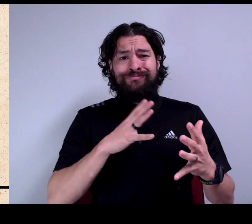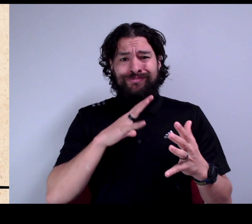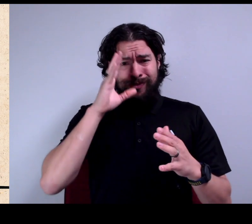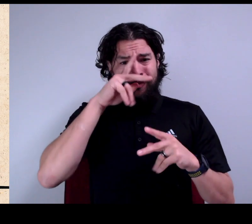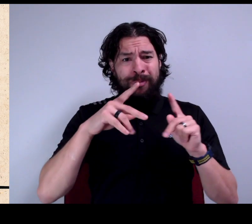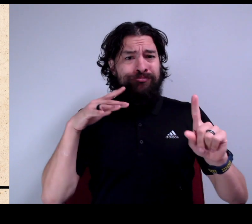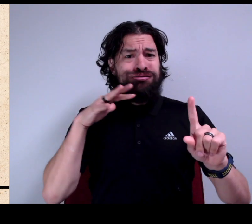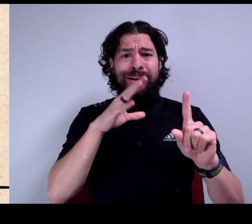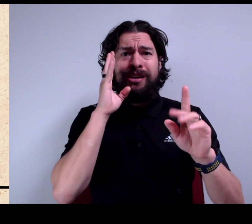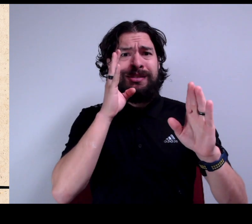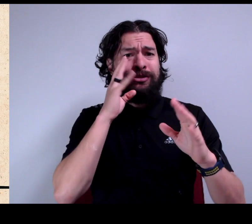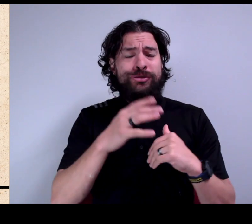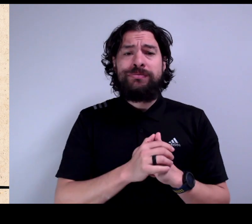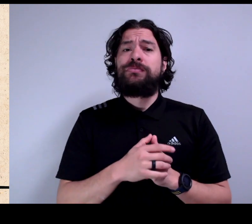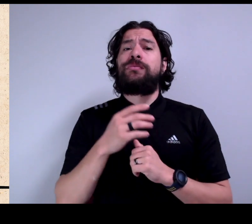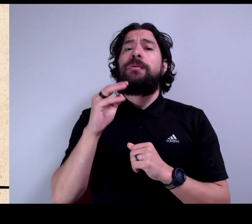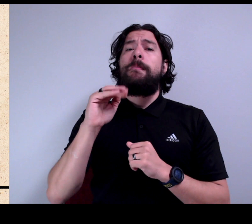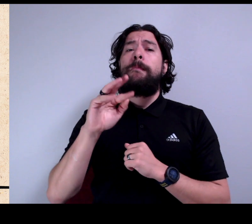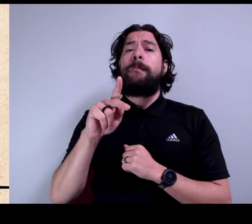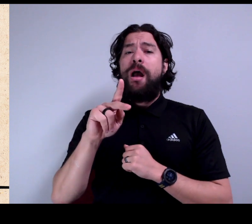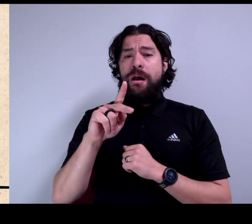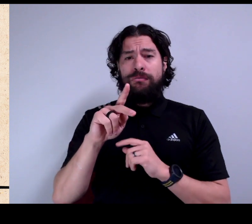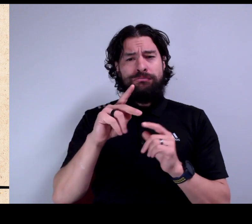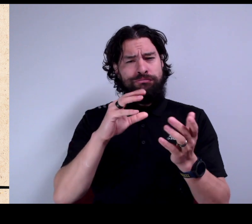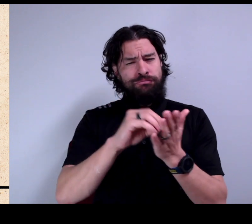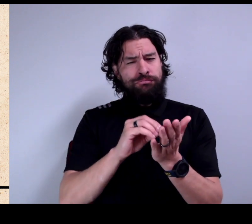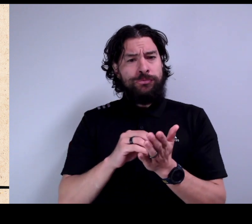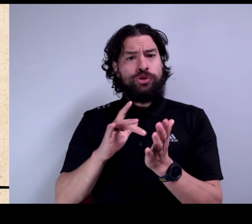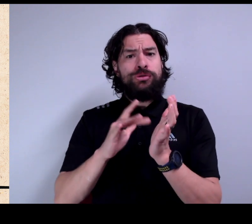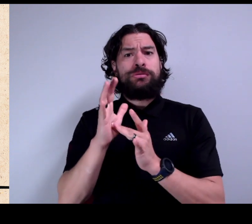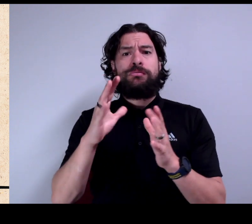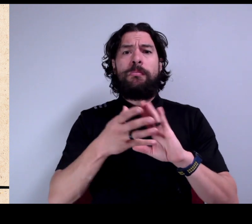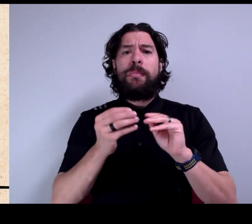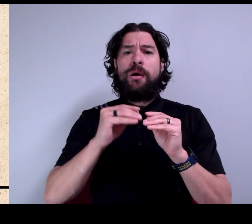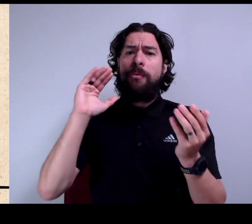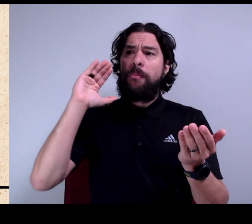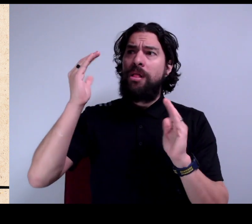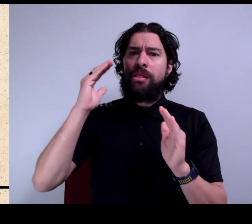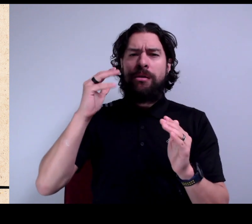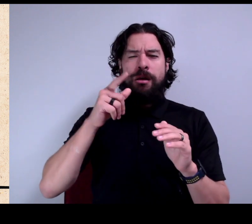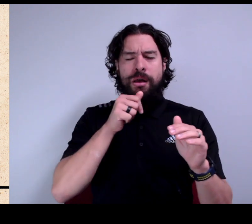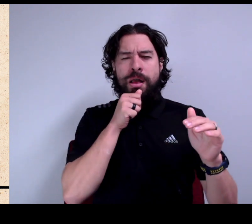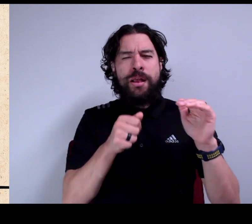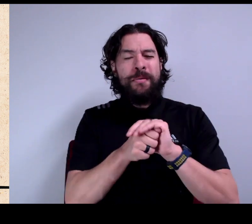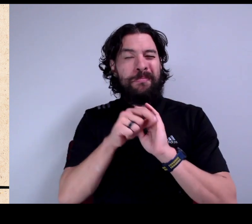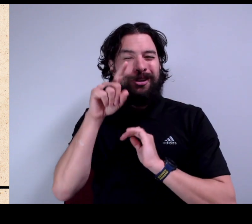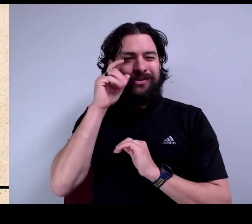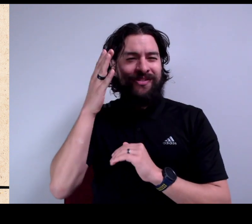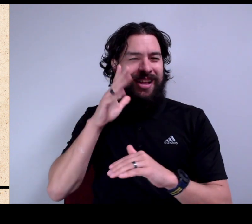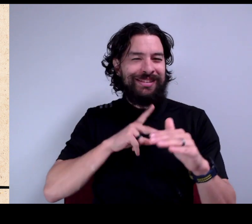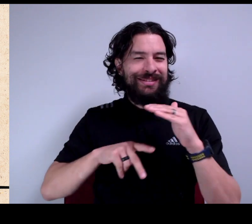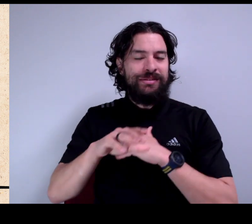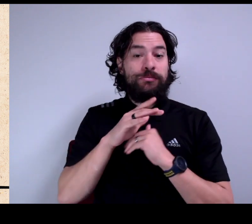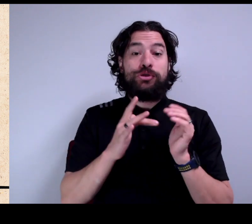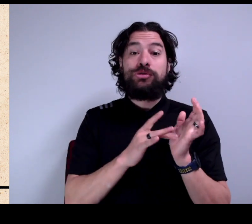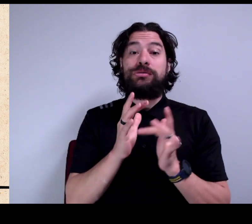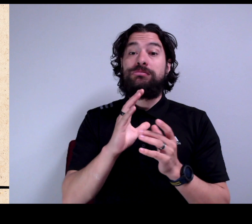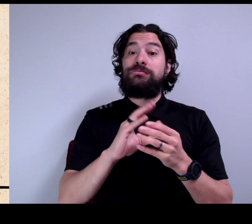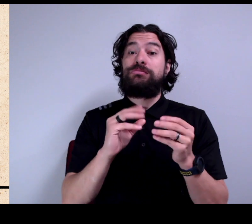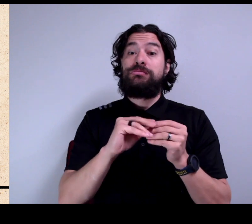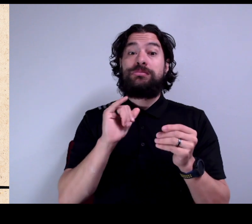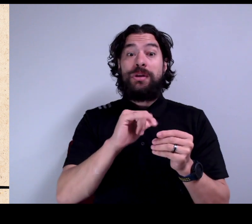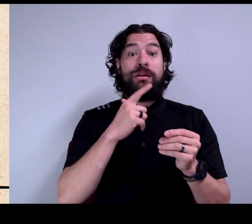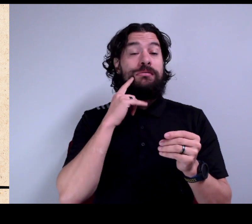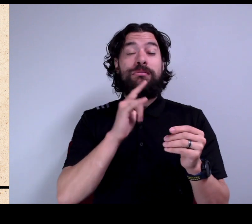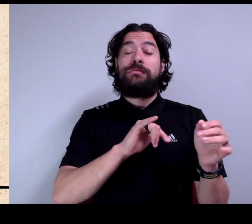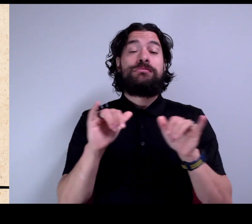it. In chapter 4, Mark has collected many of Jesus' parables about the hidden, mysterious nature of God's kingdom. And Jesus